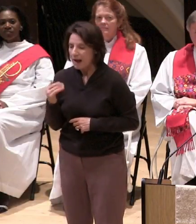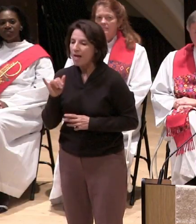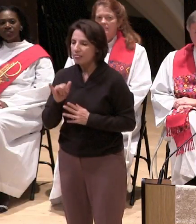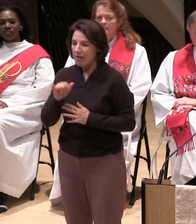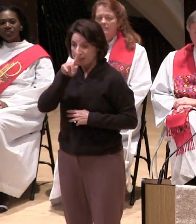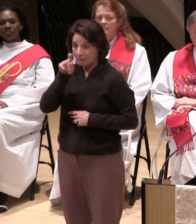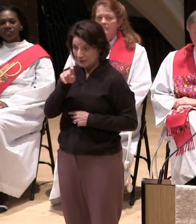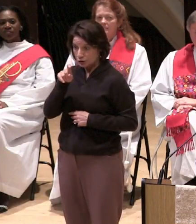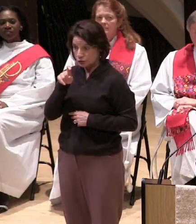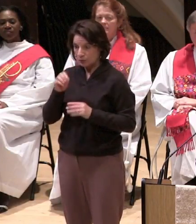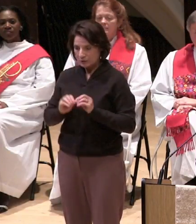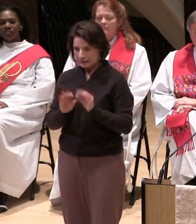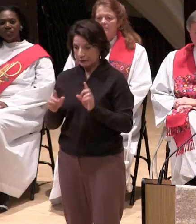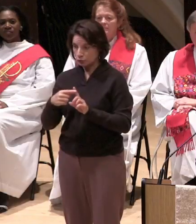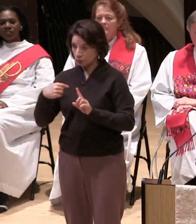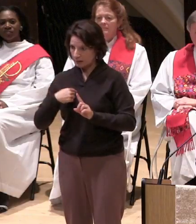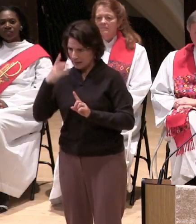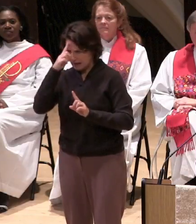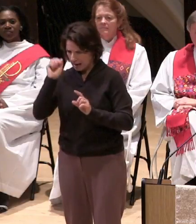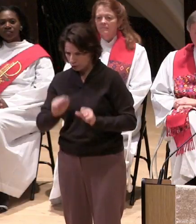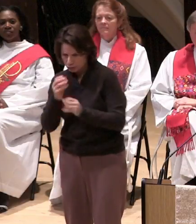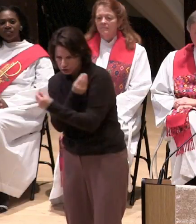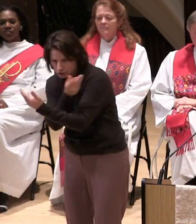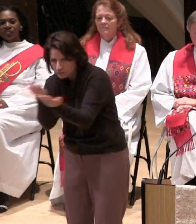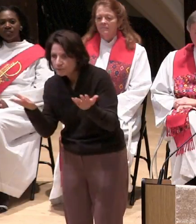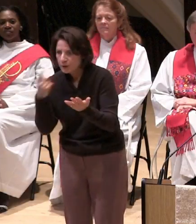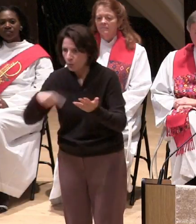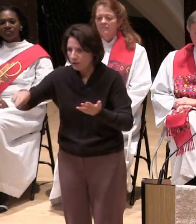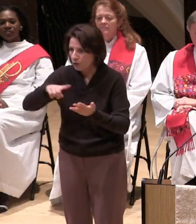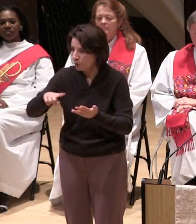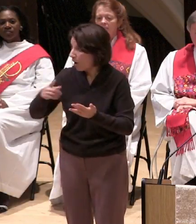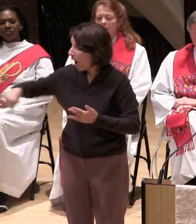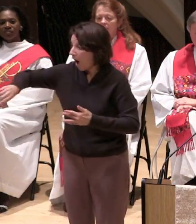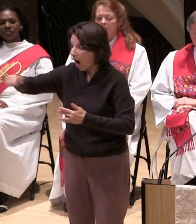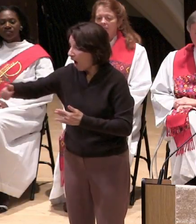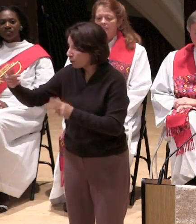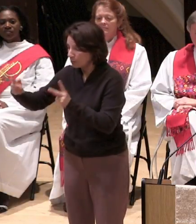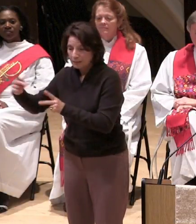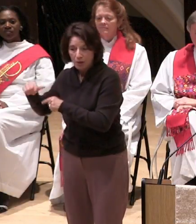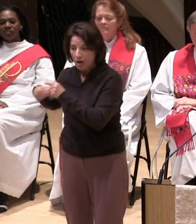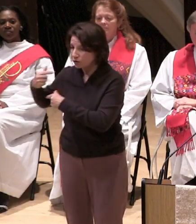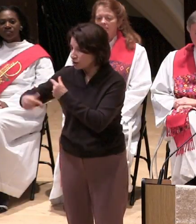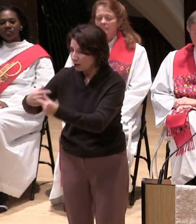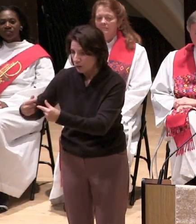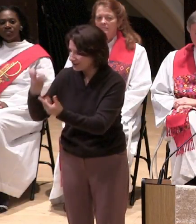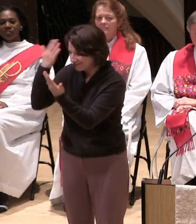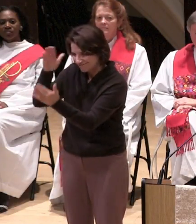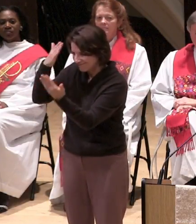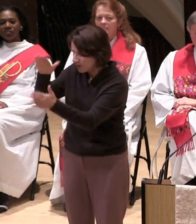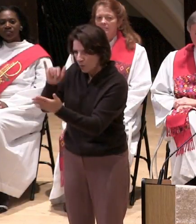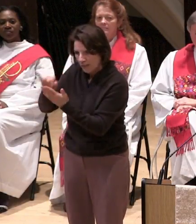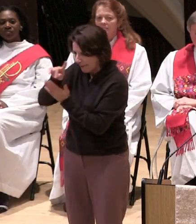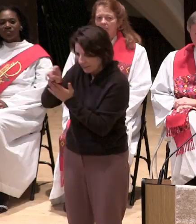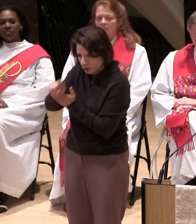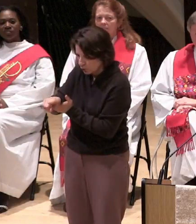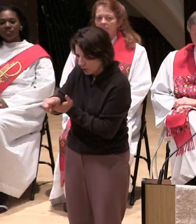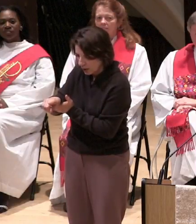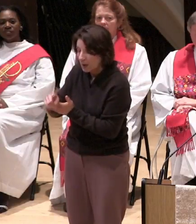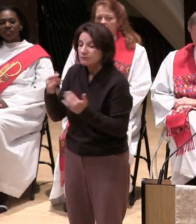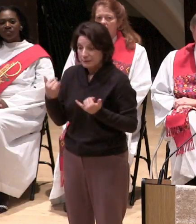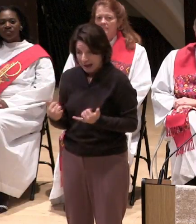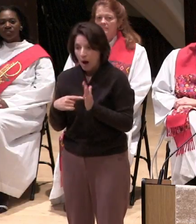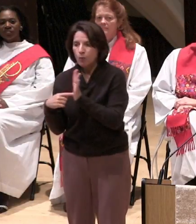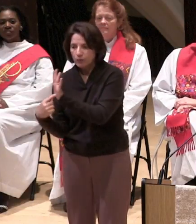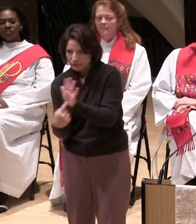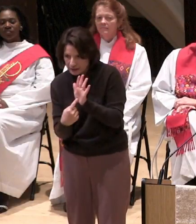revelation. It was not made known to people in other generations, as it has now been revealed to his